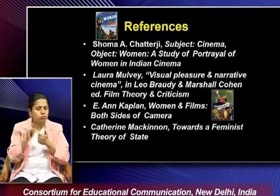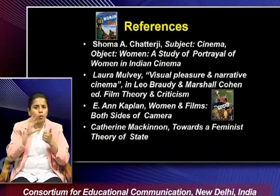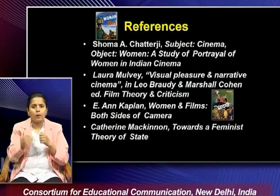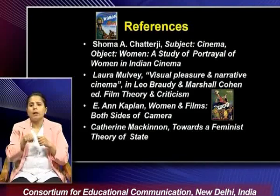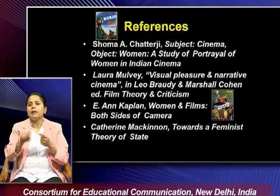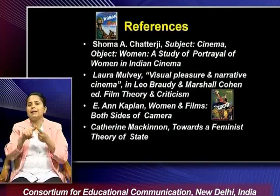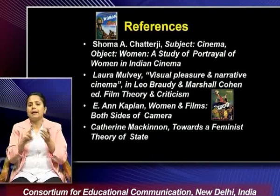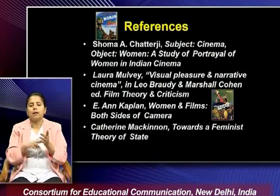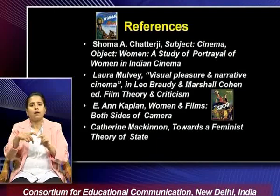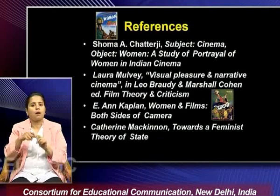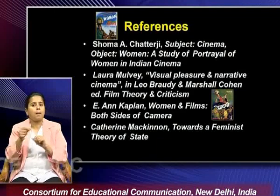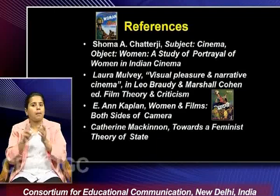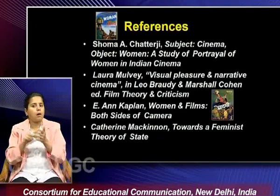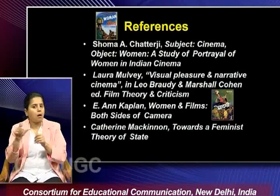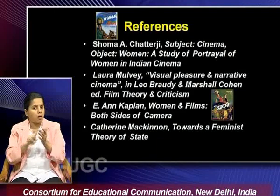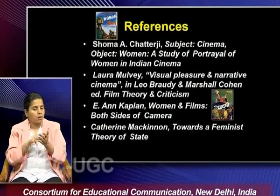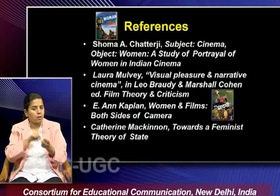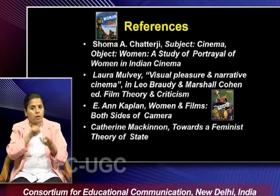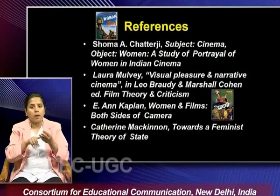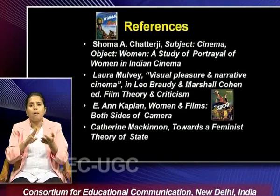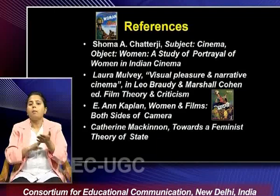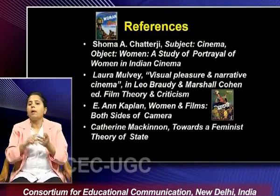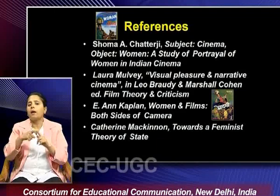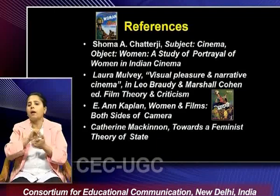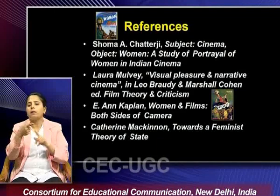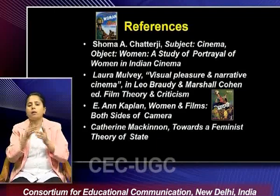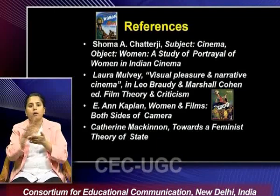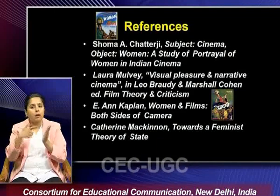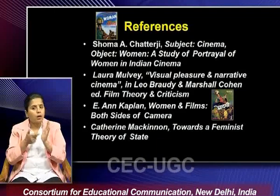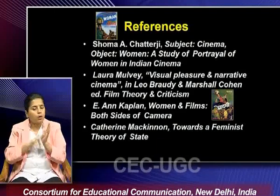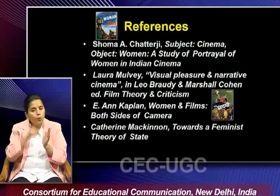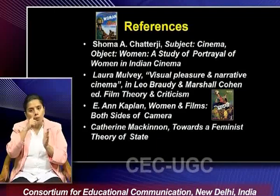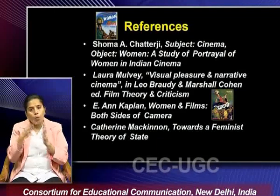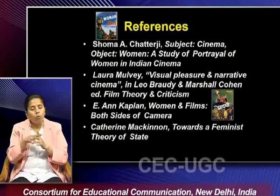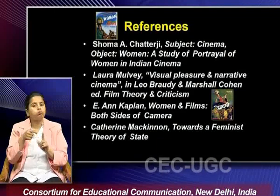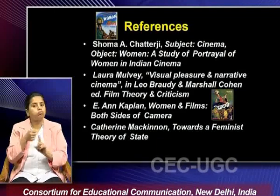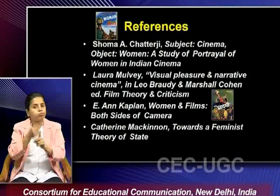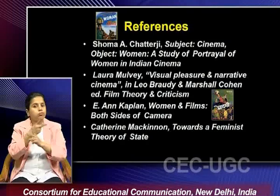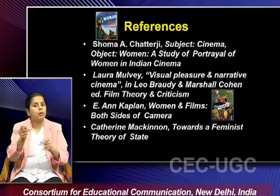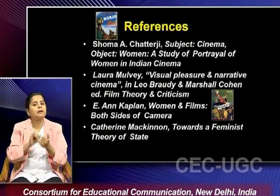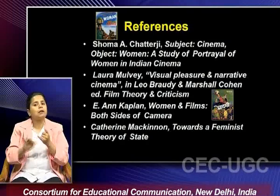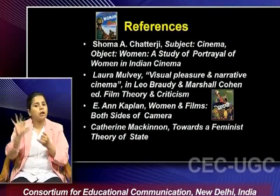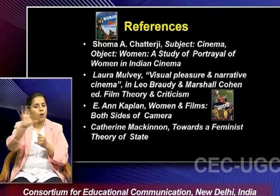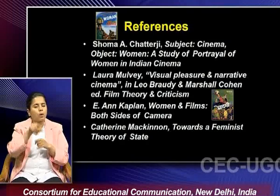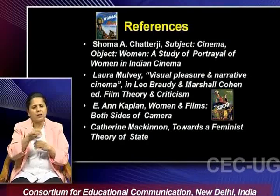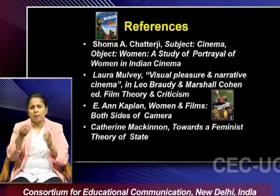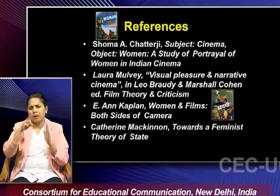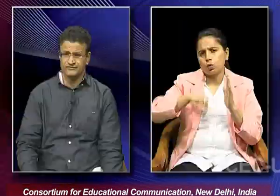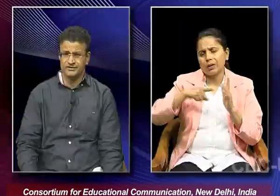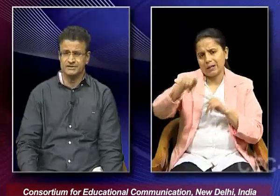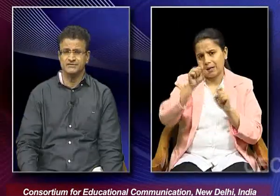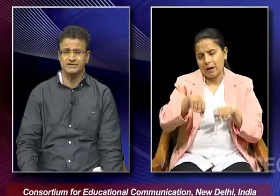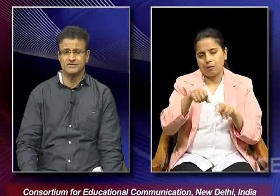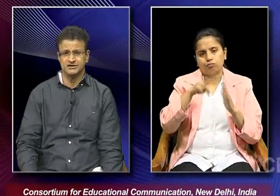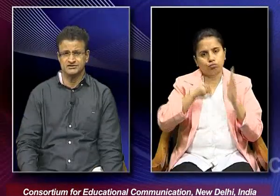Women in Films, Both Sides of Camera, Catherine McKinnon, Towards the Feminist Theory of State. So these are some of the readings which one can